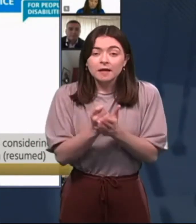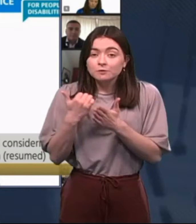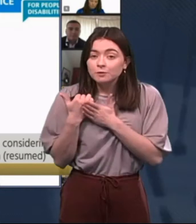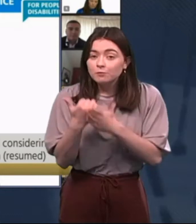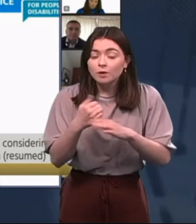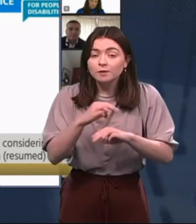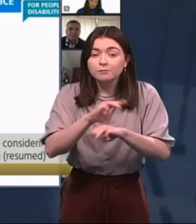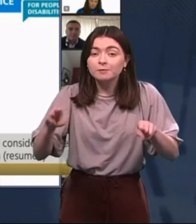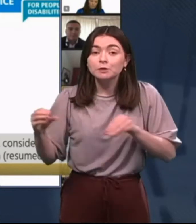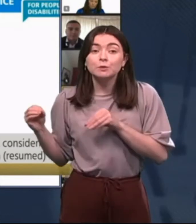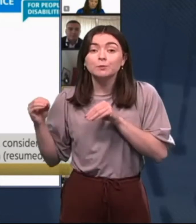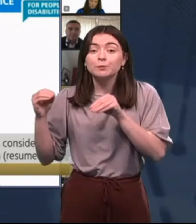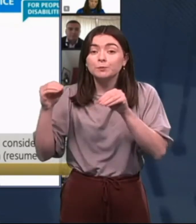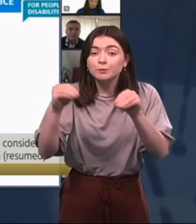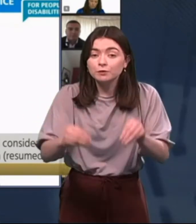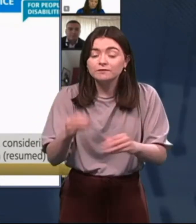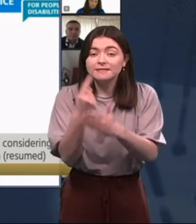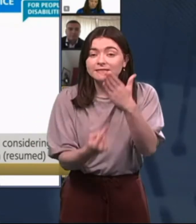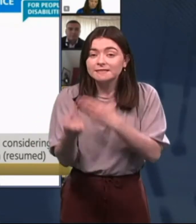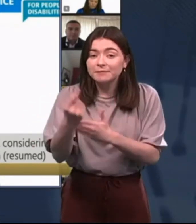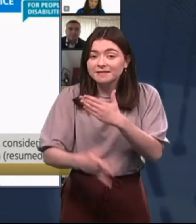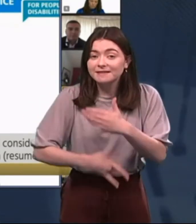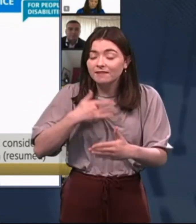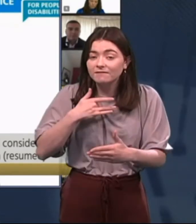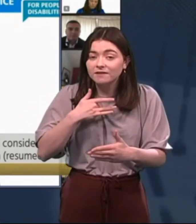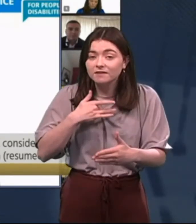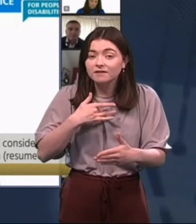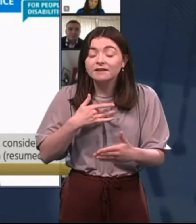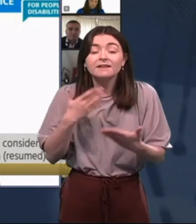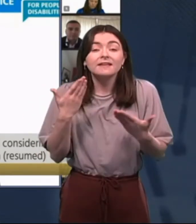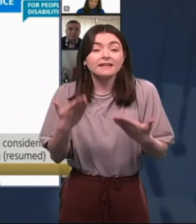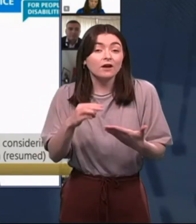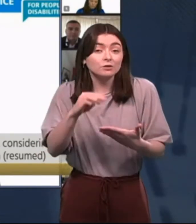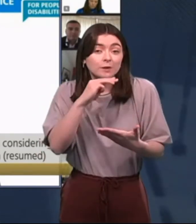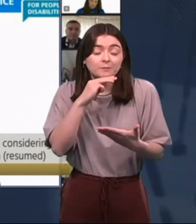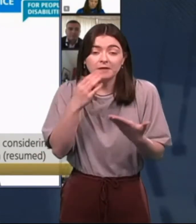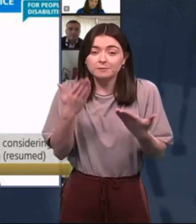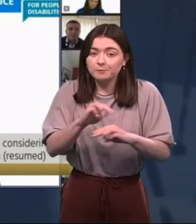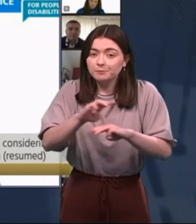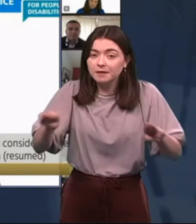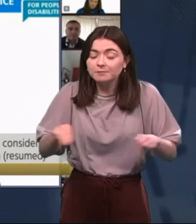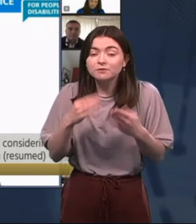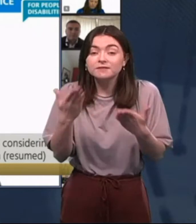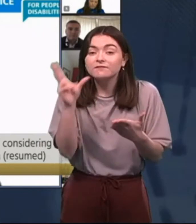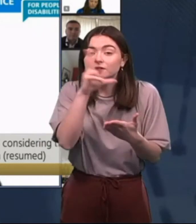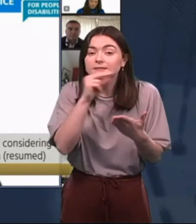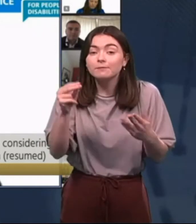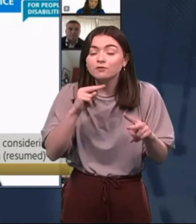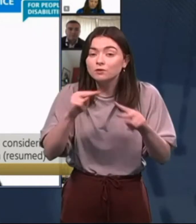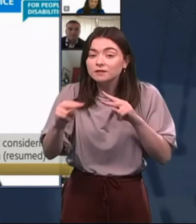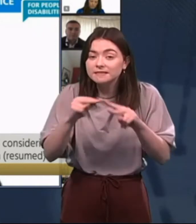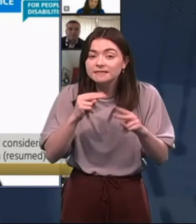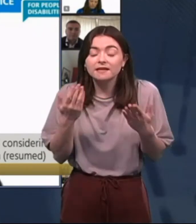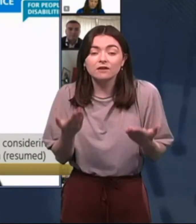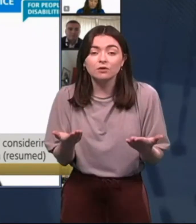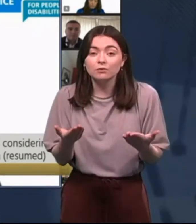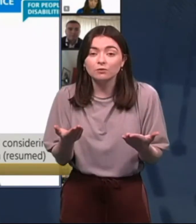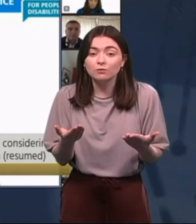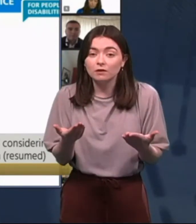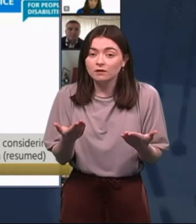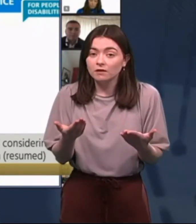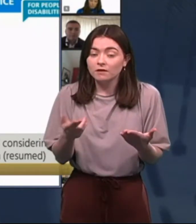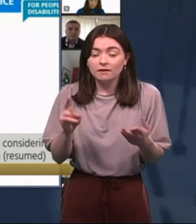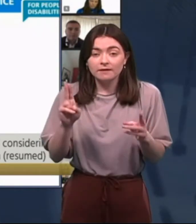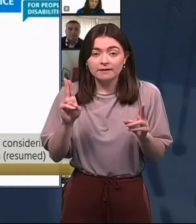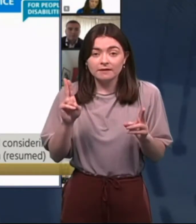to transition out of that into independent living. It can also mean people who, say particularly on the autism spectrum, who actually can